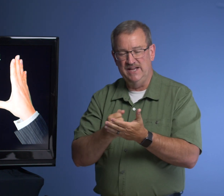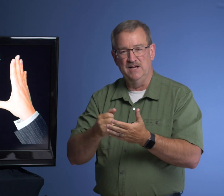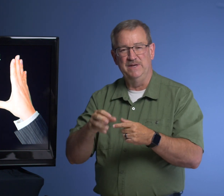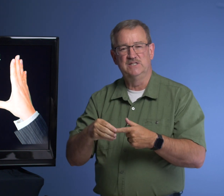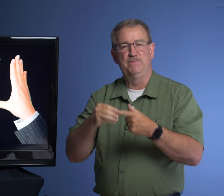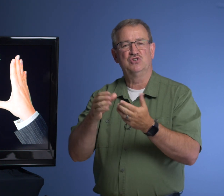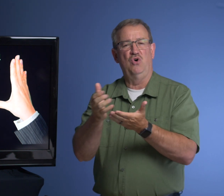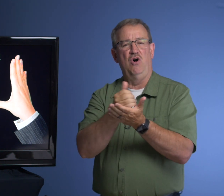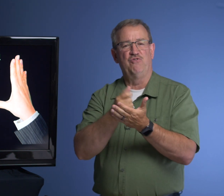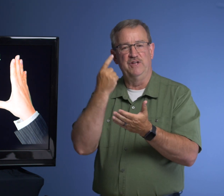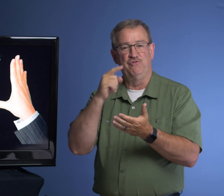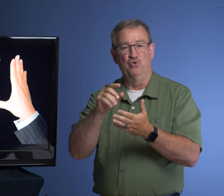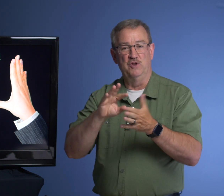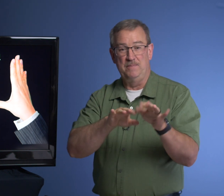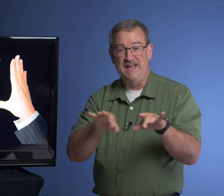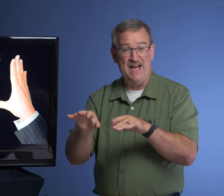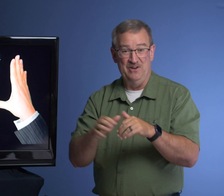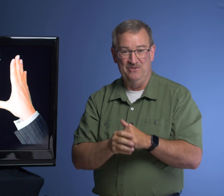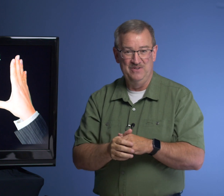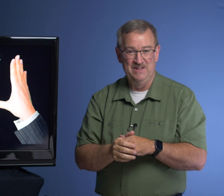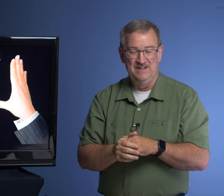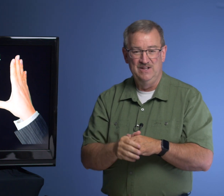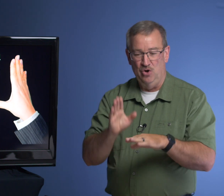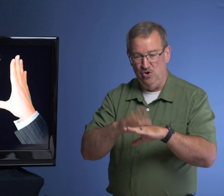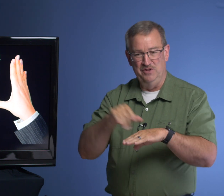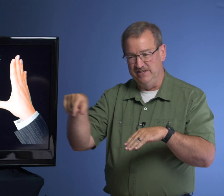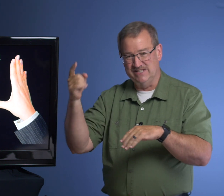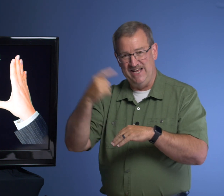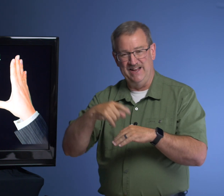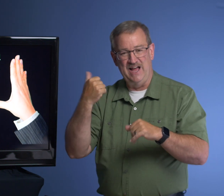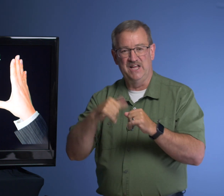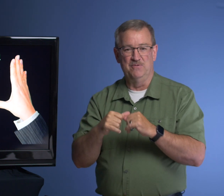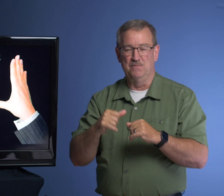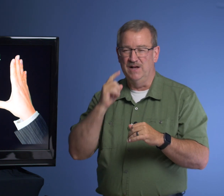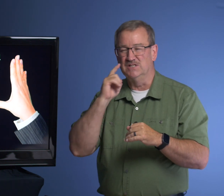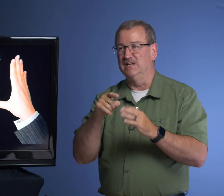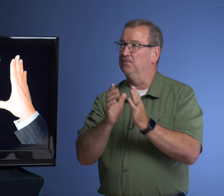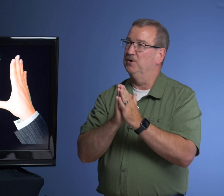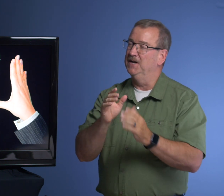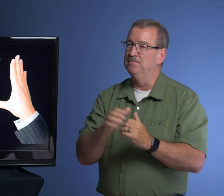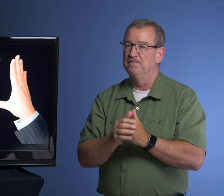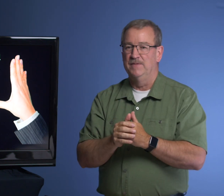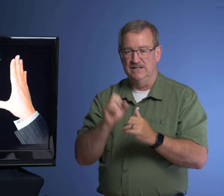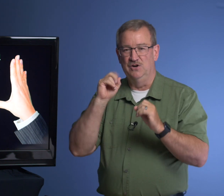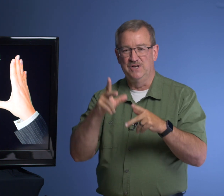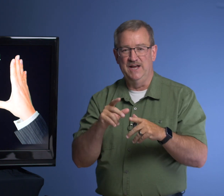we're going to take up a special offering for the piano on this day. And I can remember I was thinking, praying. I said, okay, I'm